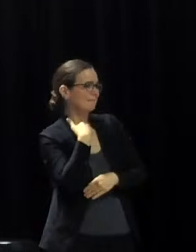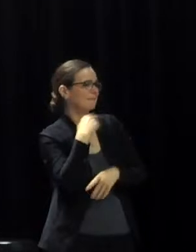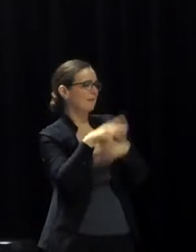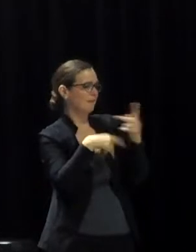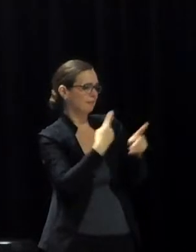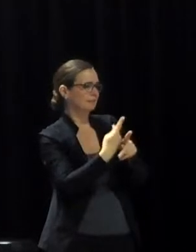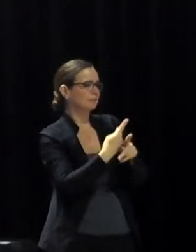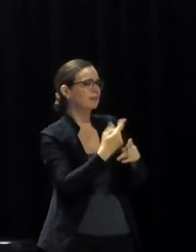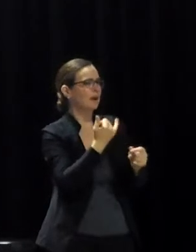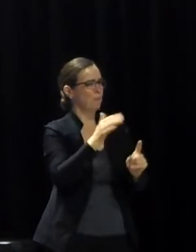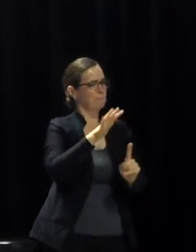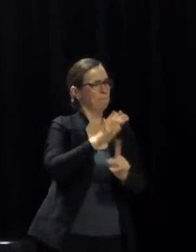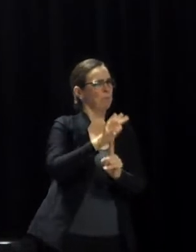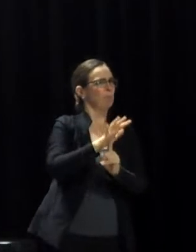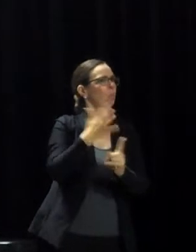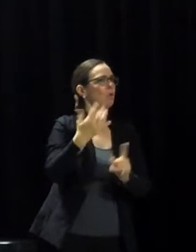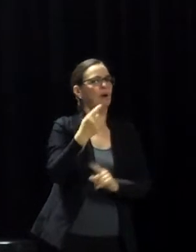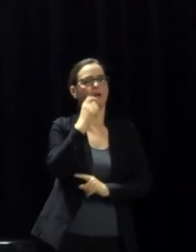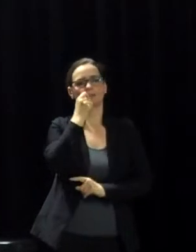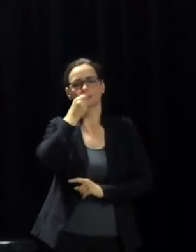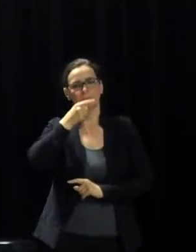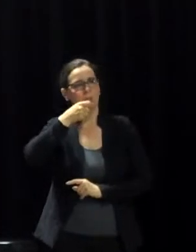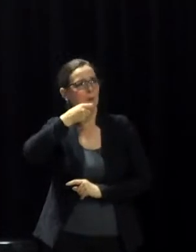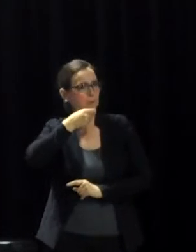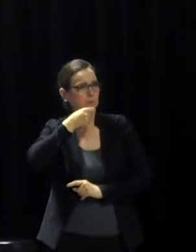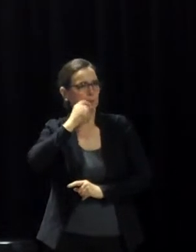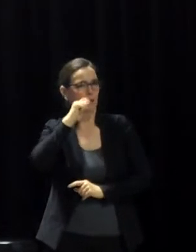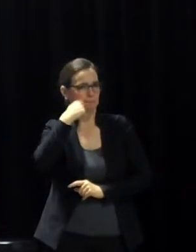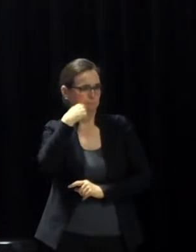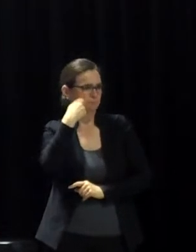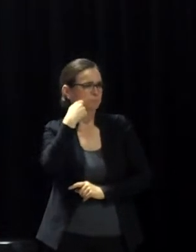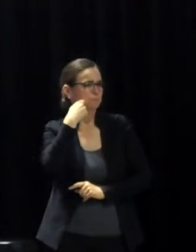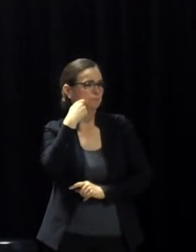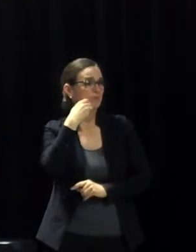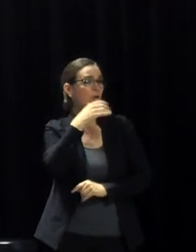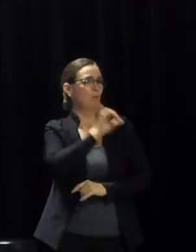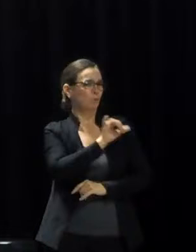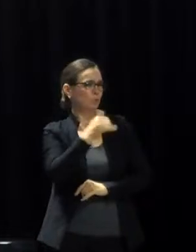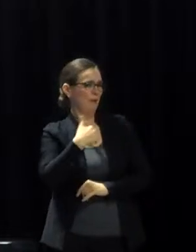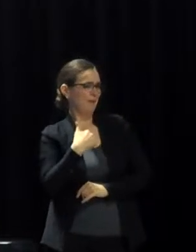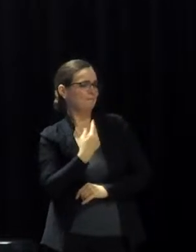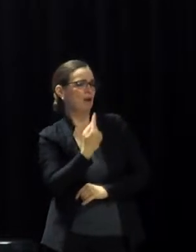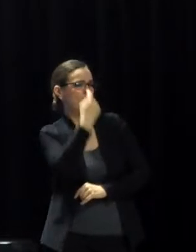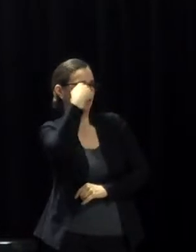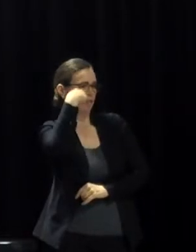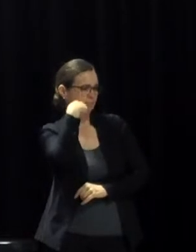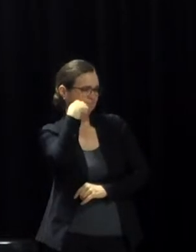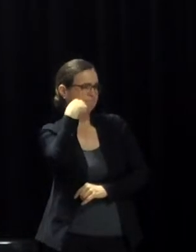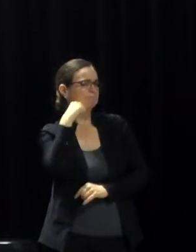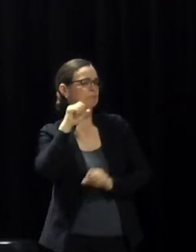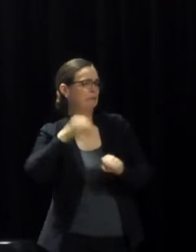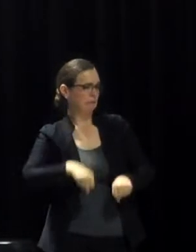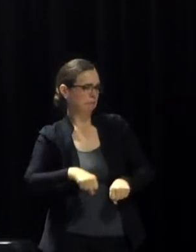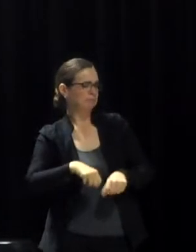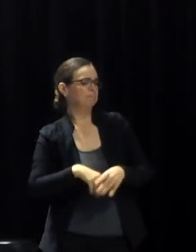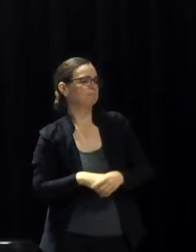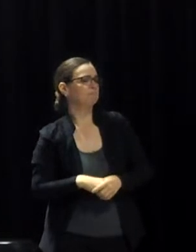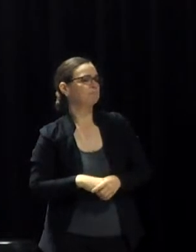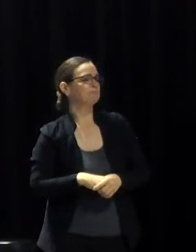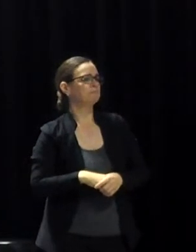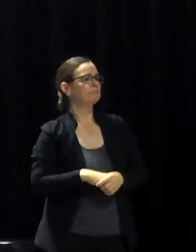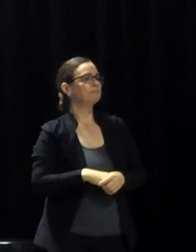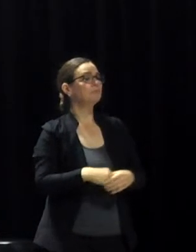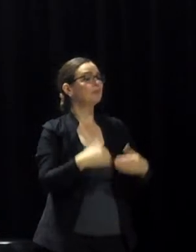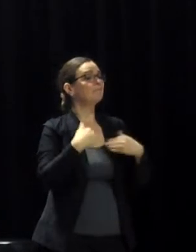children, and the diagnostic nasal swab as well. So we have 2 lines.